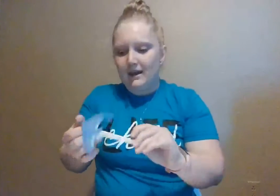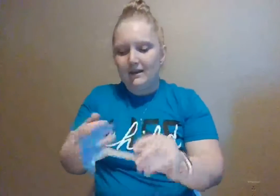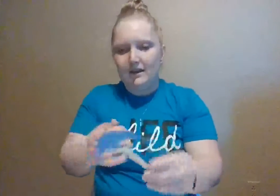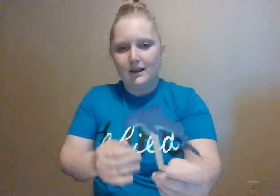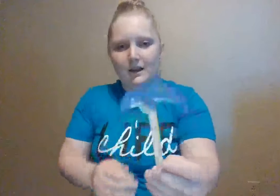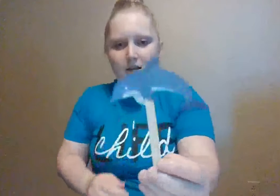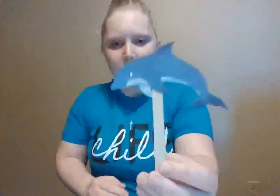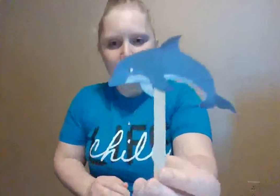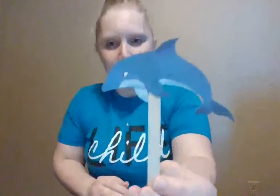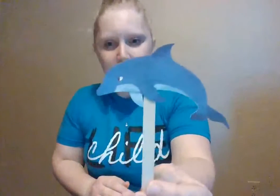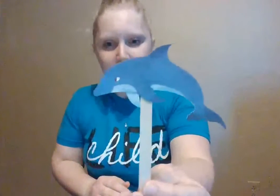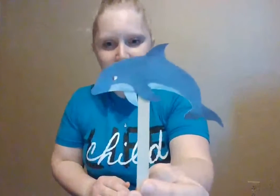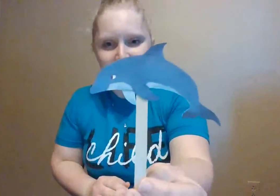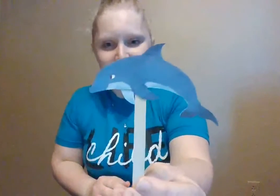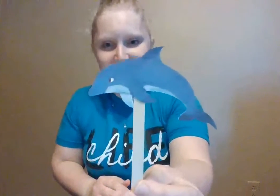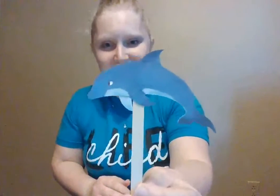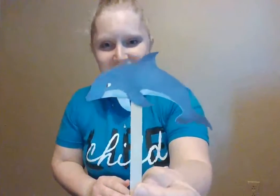It's a little dolphin.